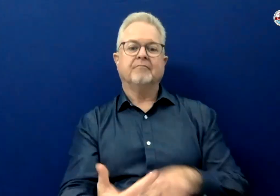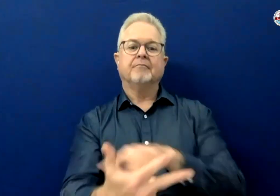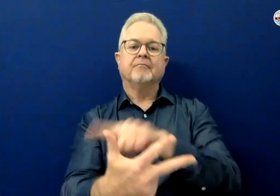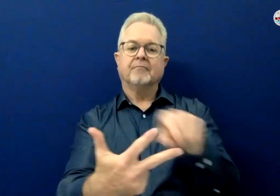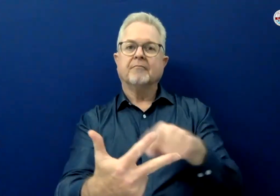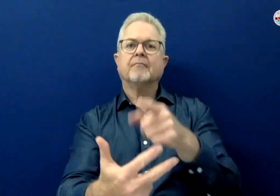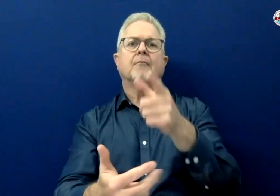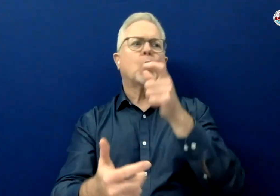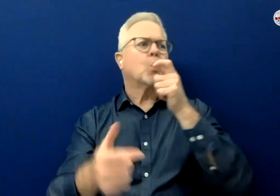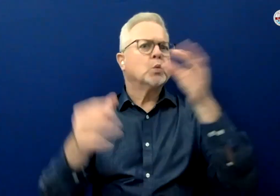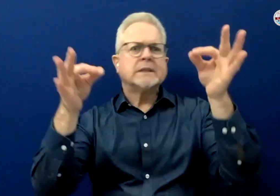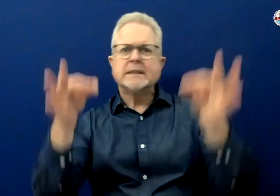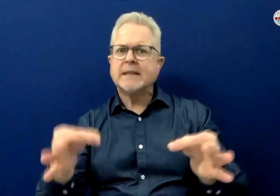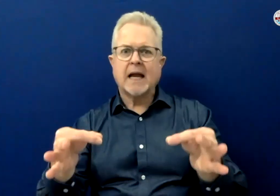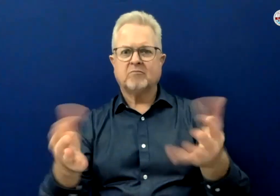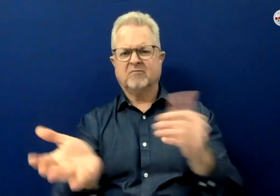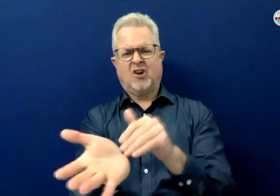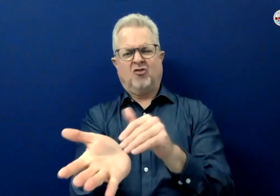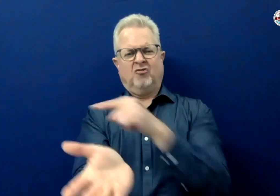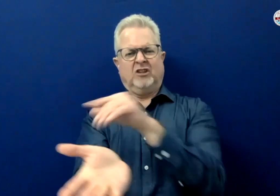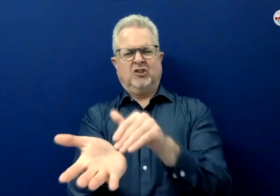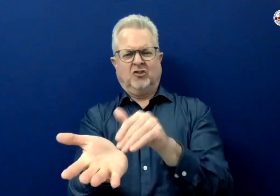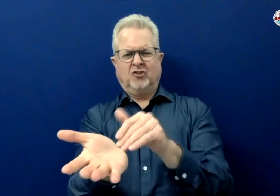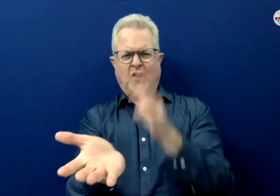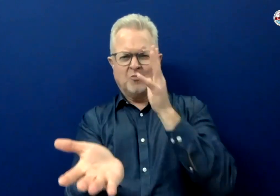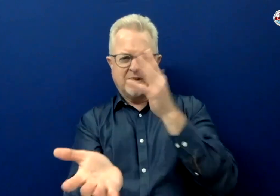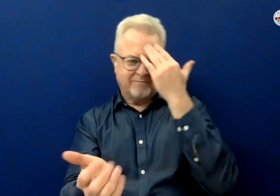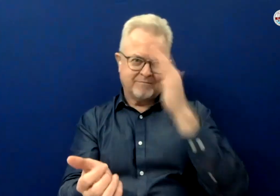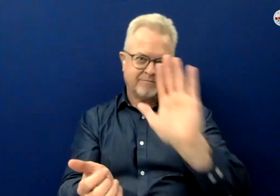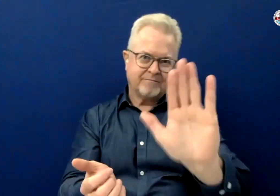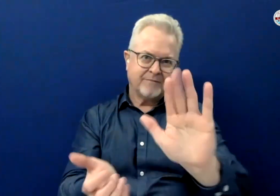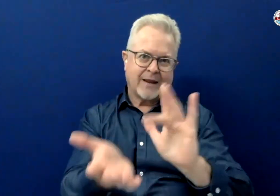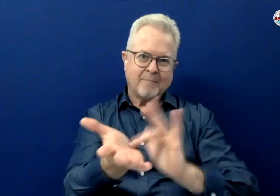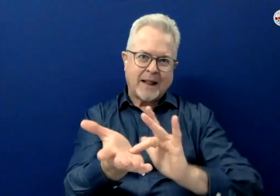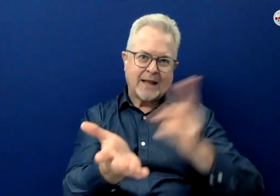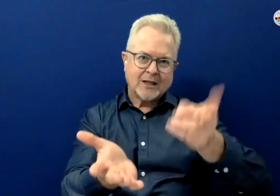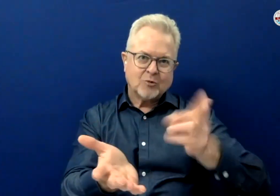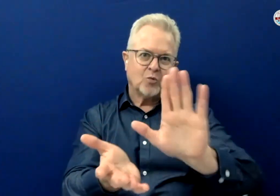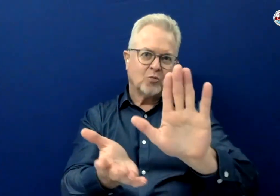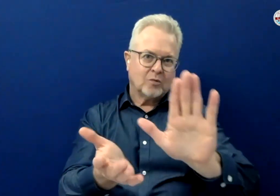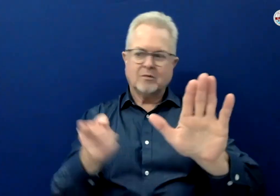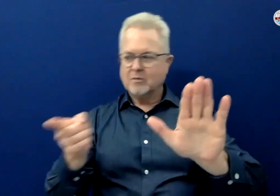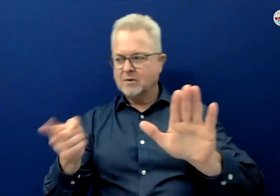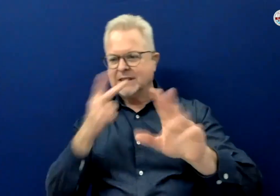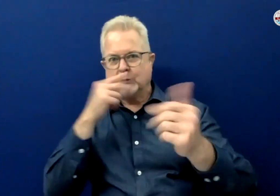orally or by intravenous. Now, who makes this decision? Your primary physician will make that